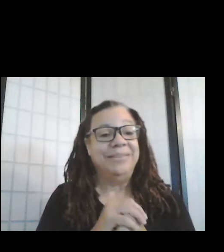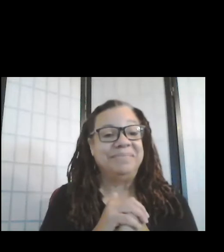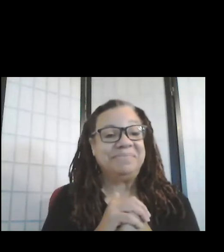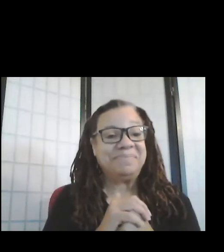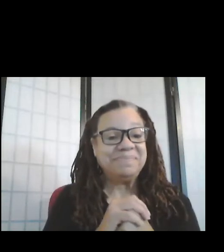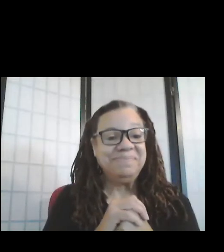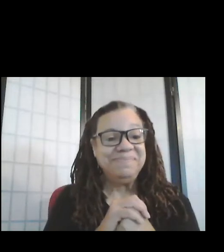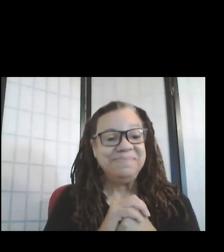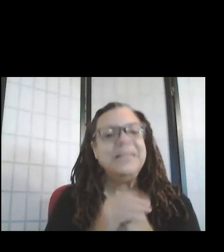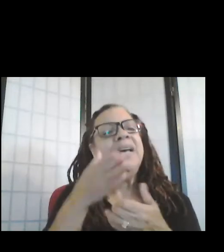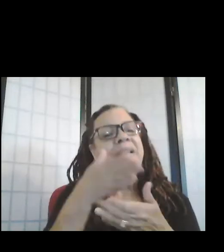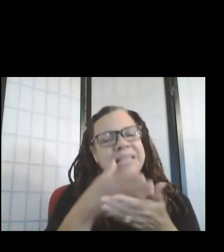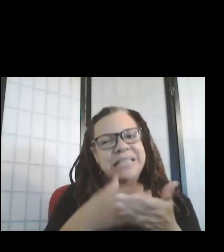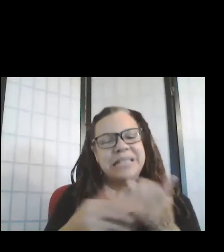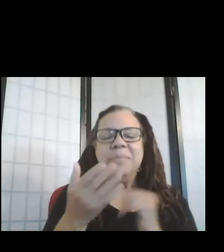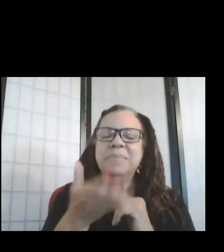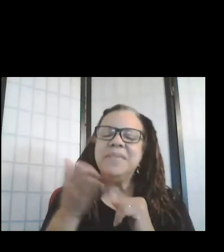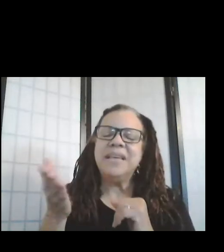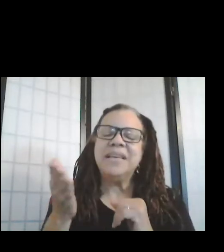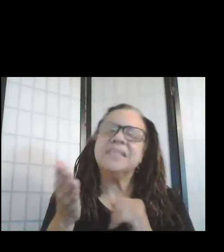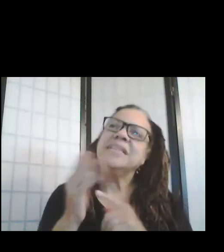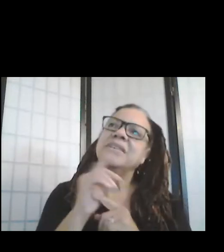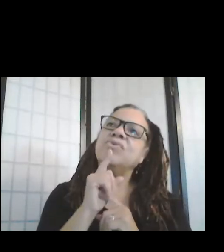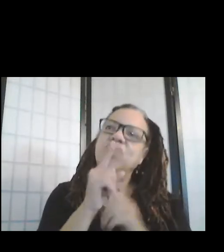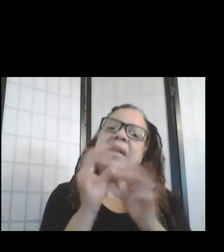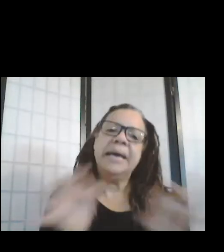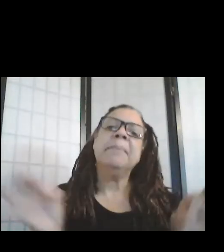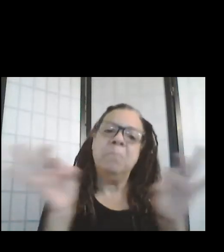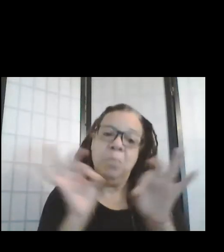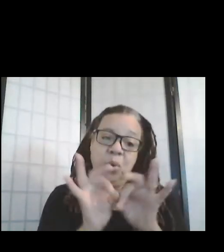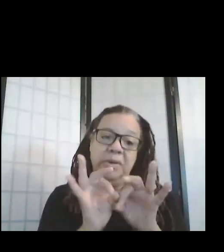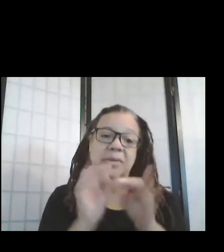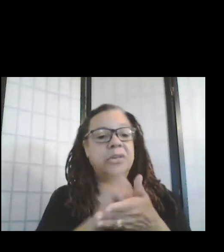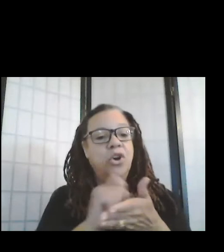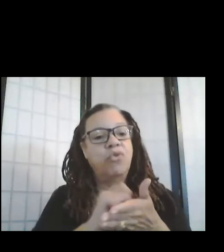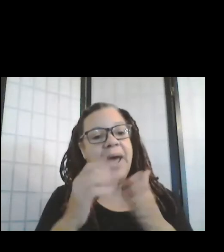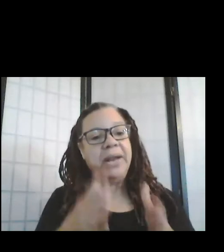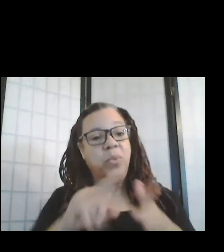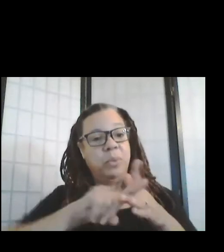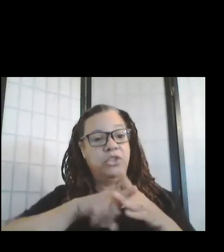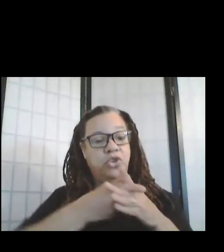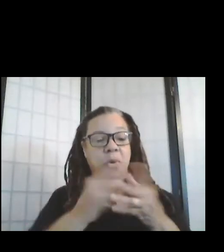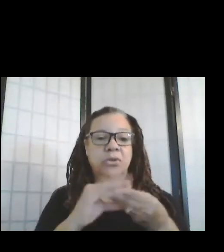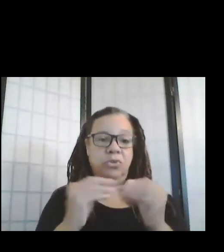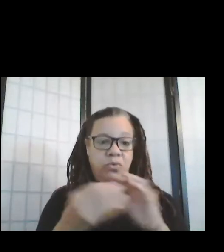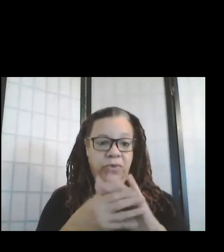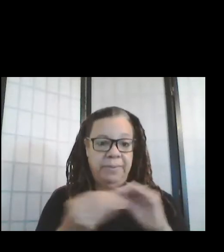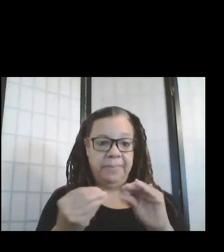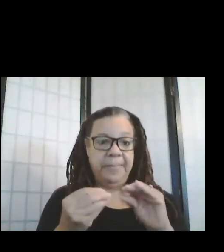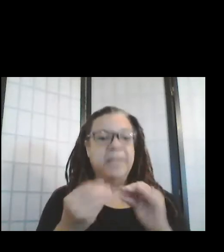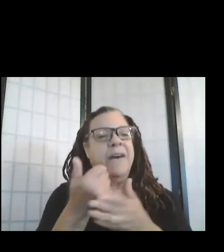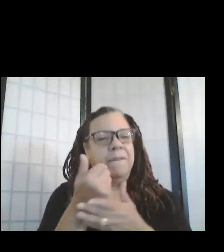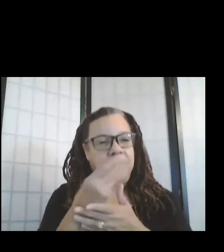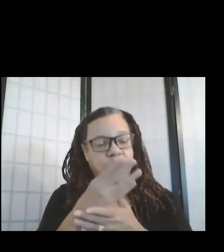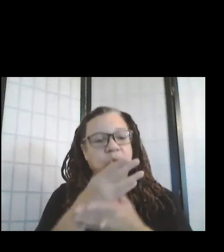there are certain things that are important to a writer when we begin a story. And there are a couple of decisions that need to